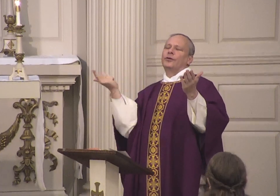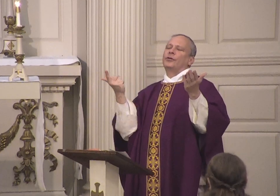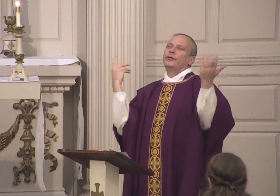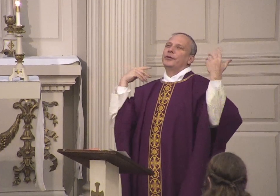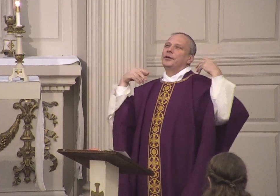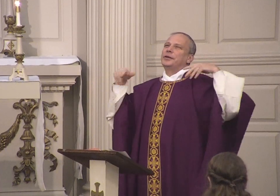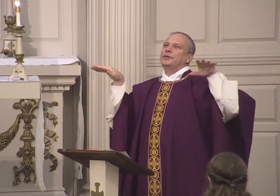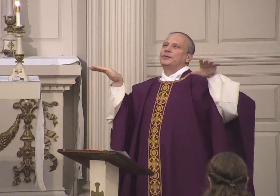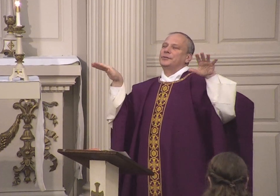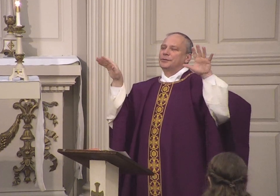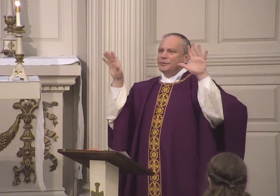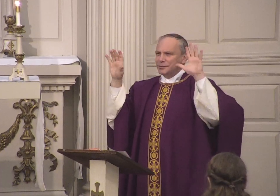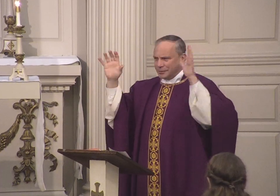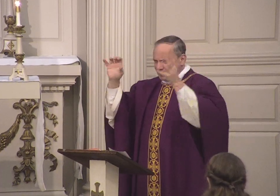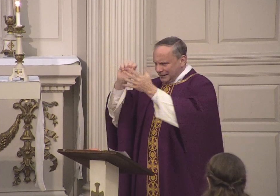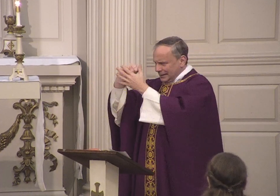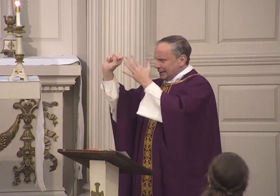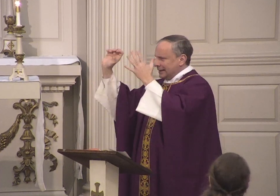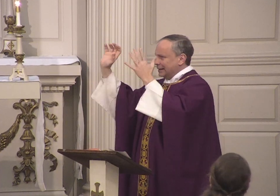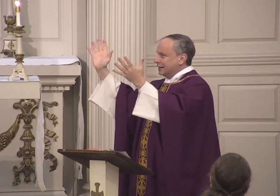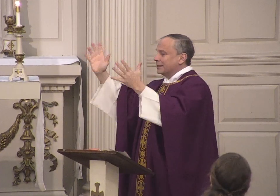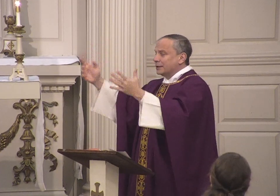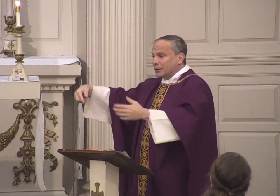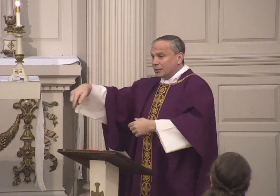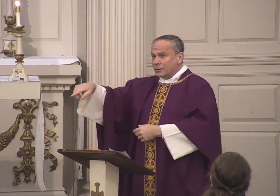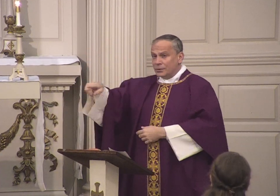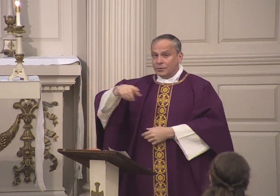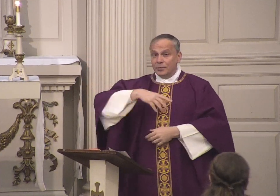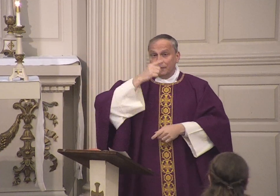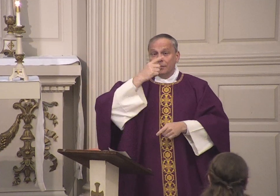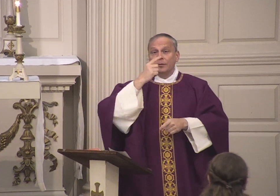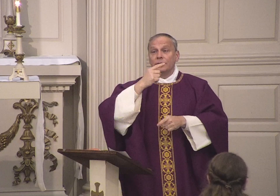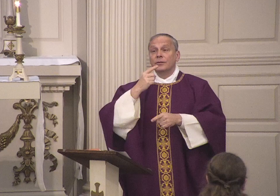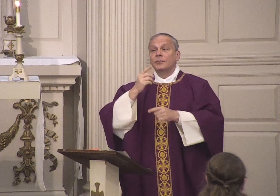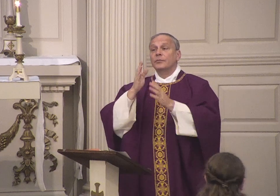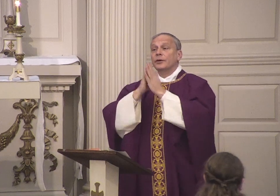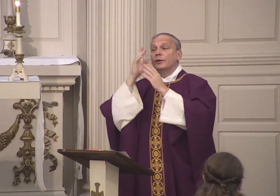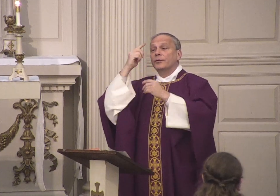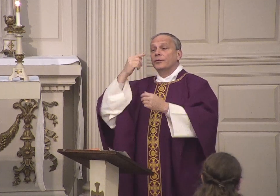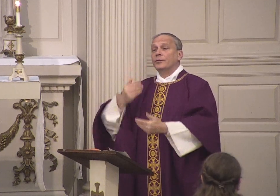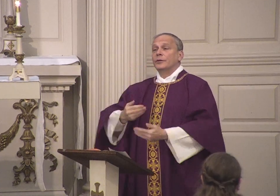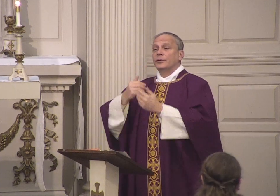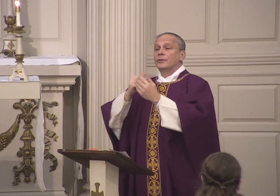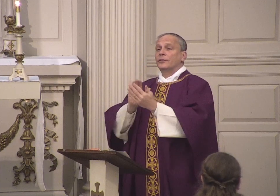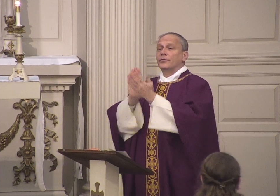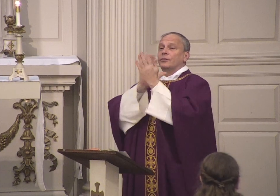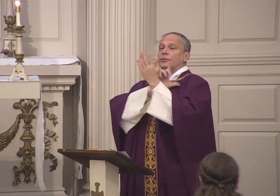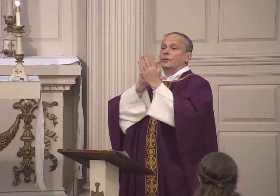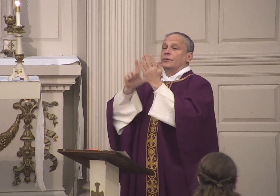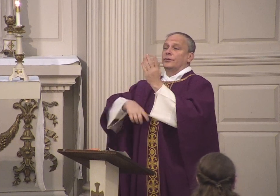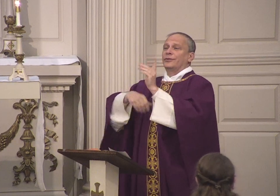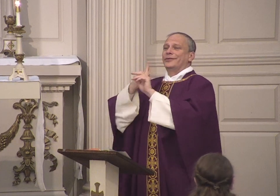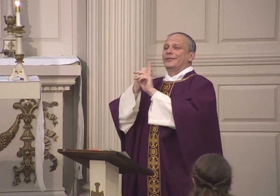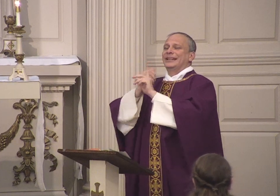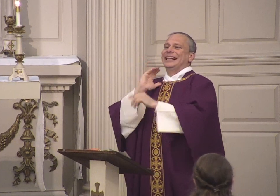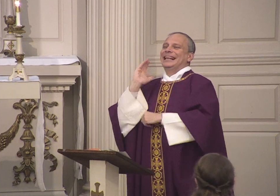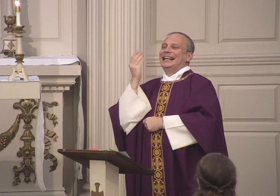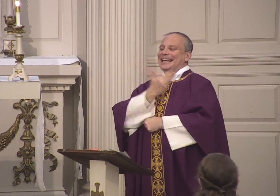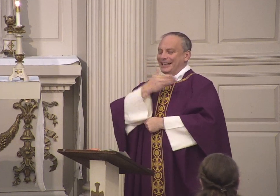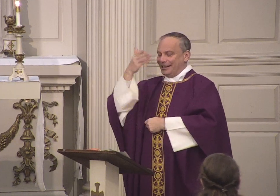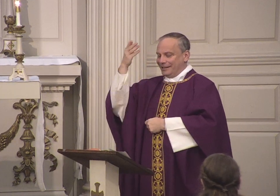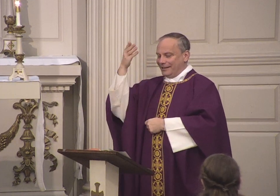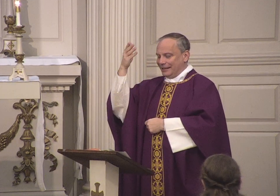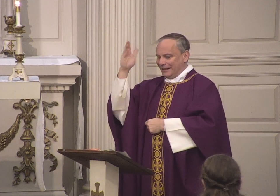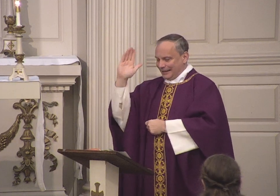through my most grievous fault. Therefore, I ask Blessed Mary, Ever Virgin, all the angels and saints, and you,